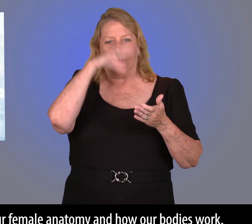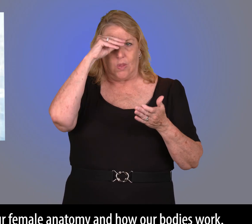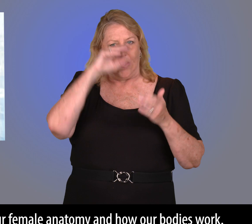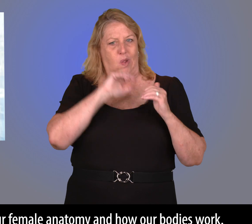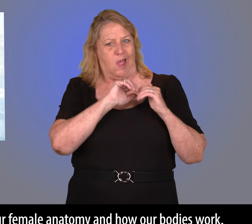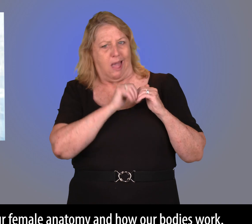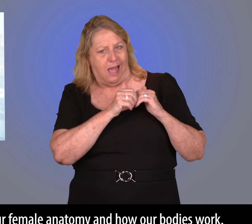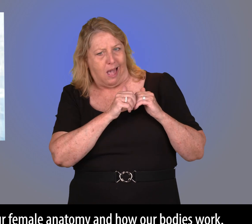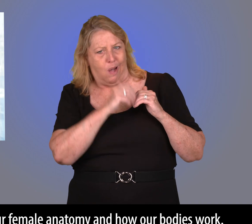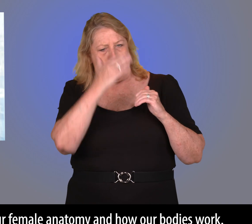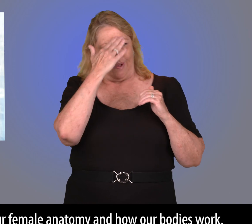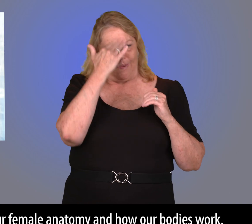work.